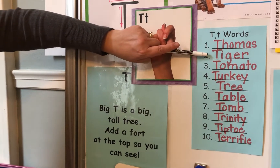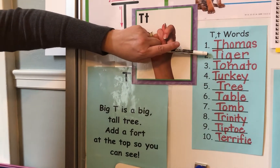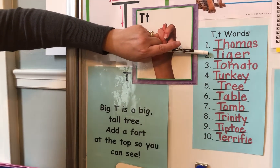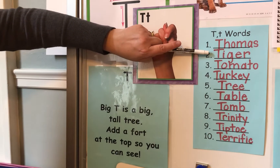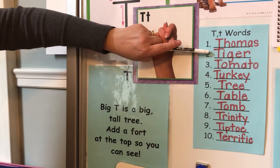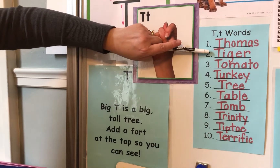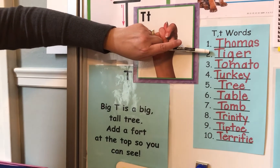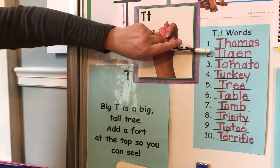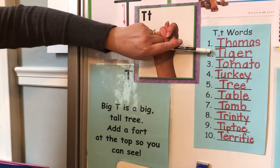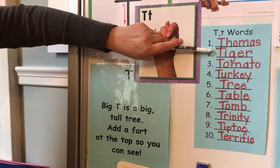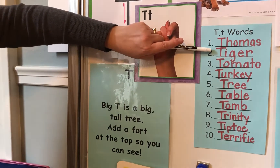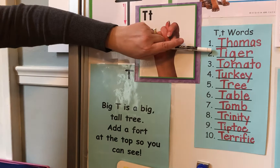Tiger.